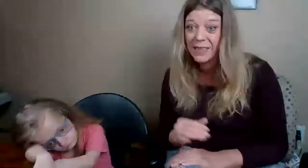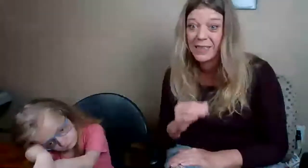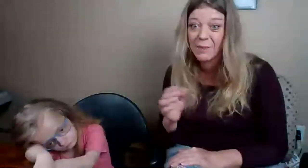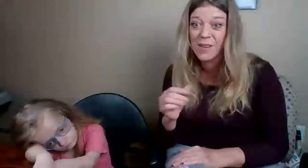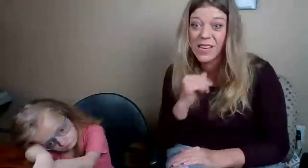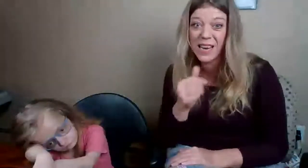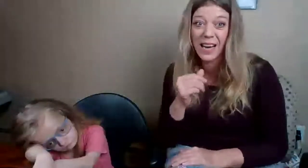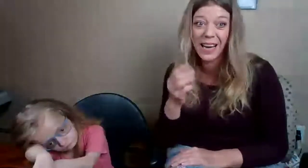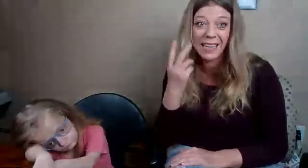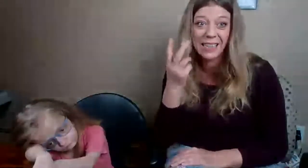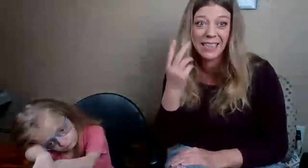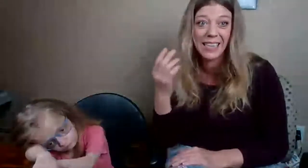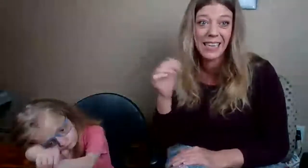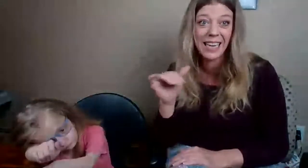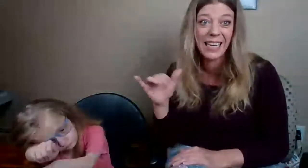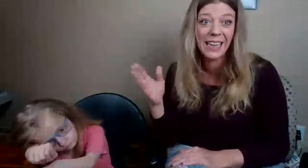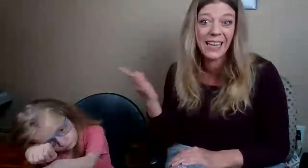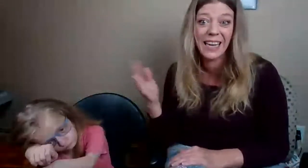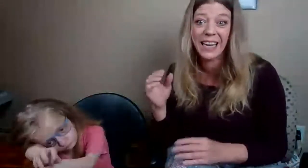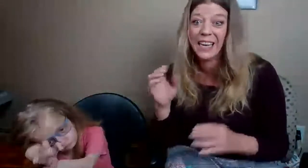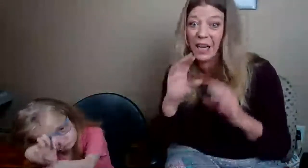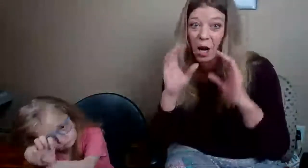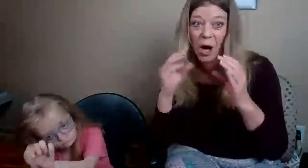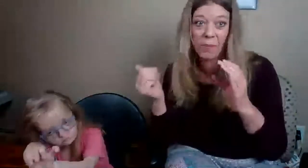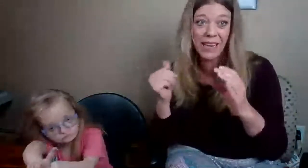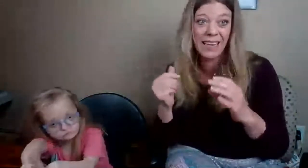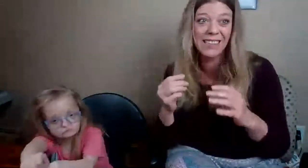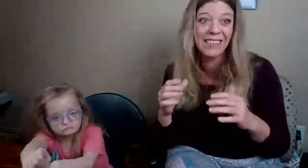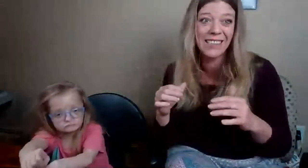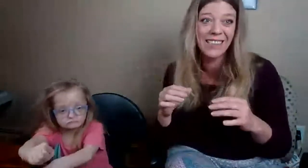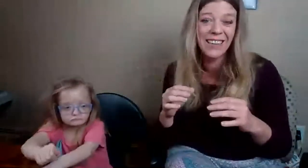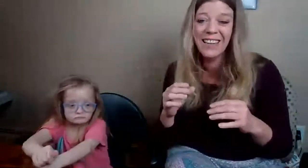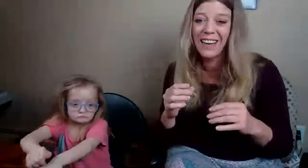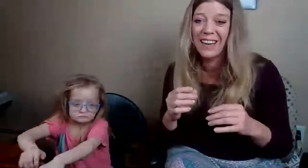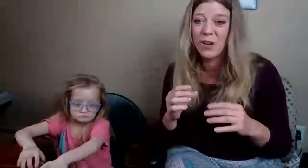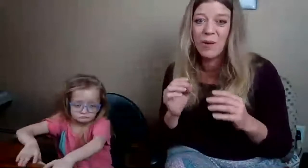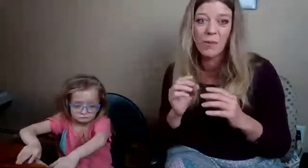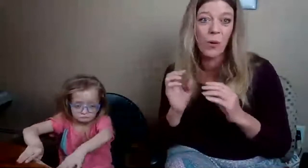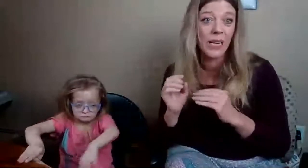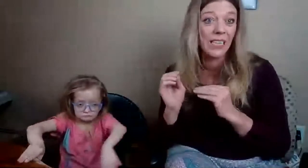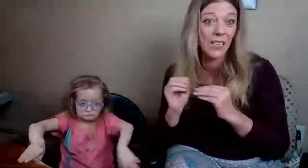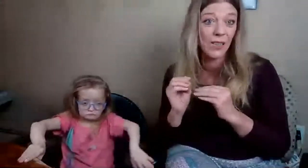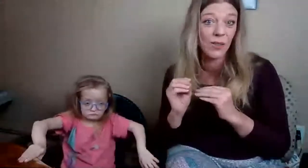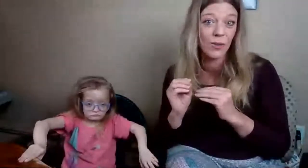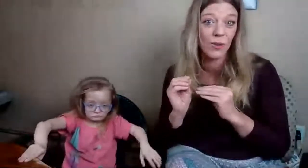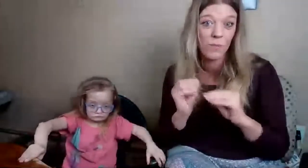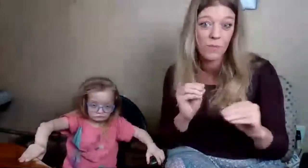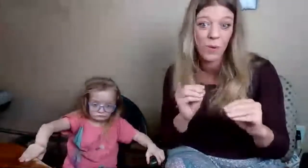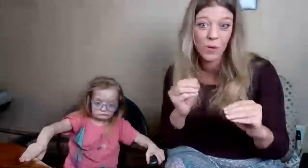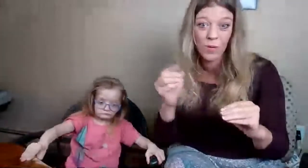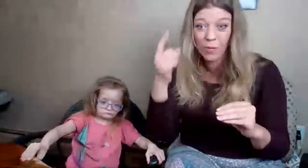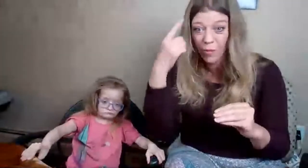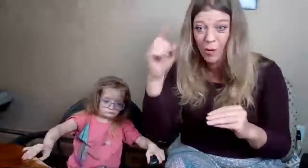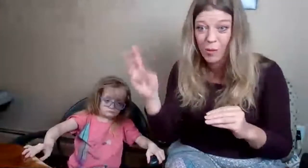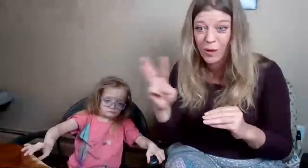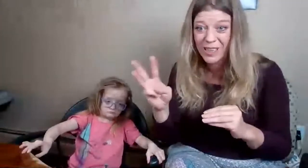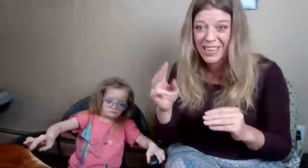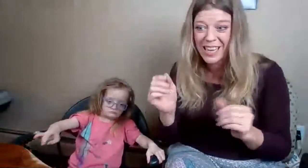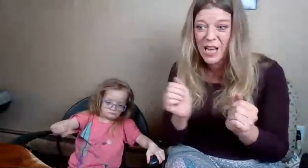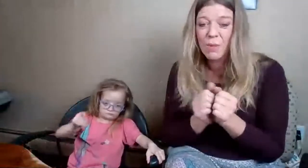since I'm not seeing anything in comments, I'm going to move forward